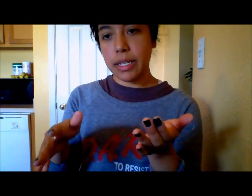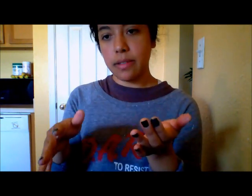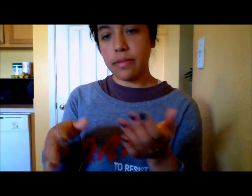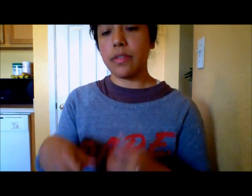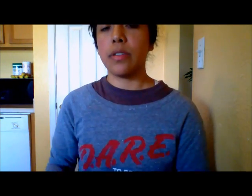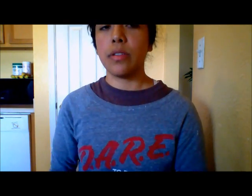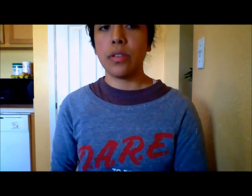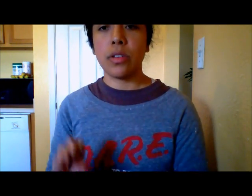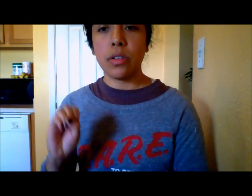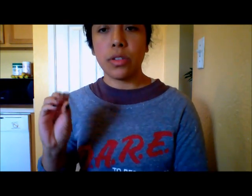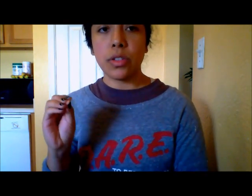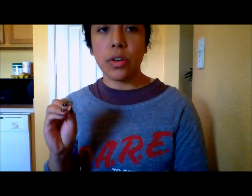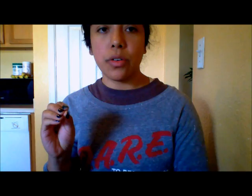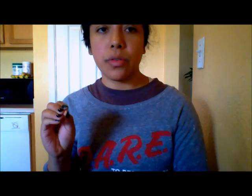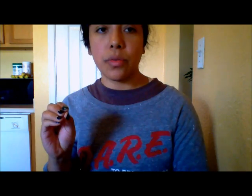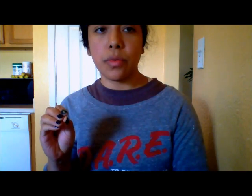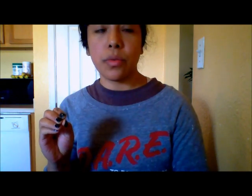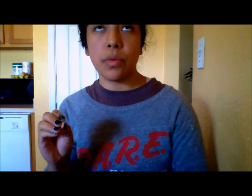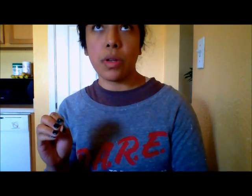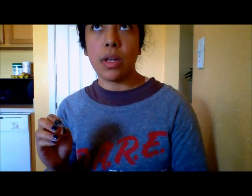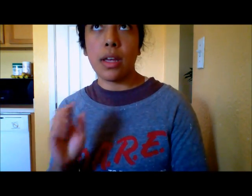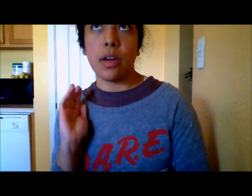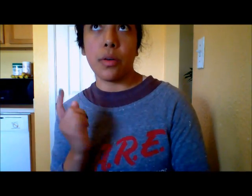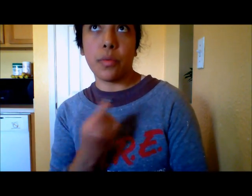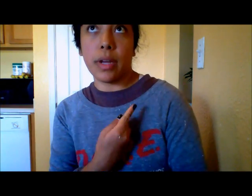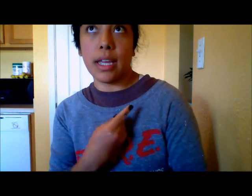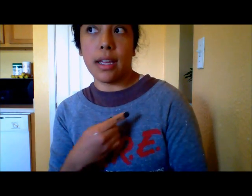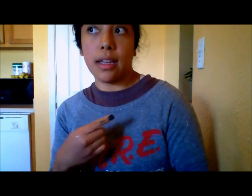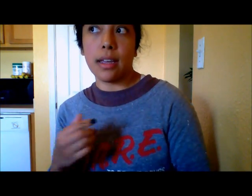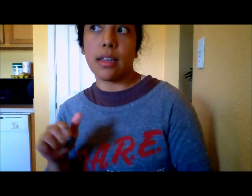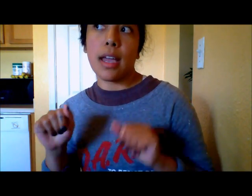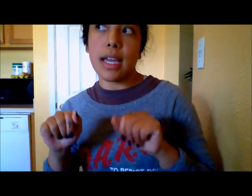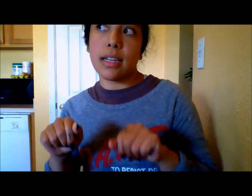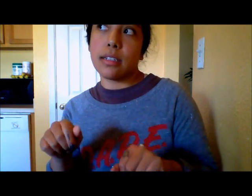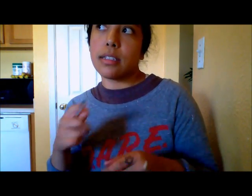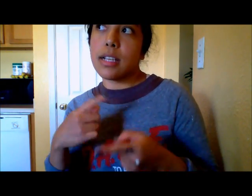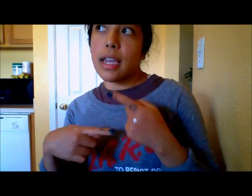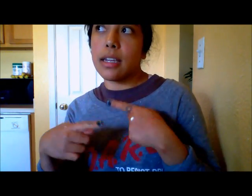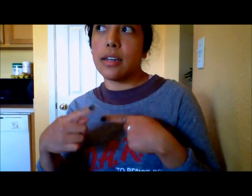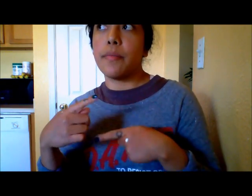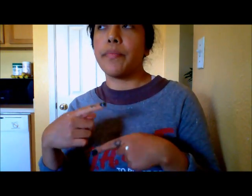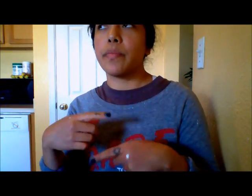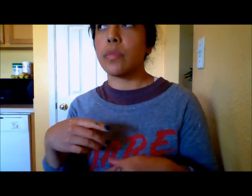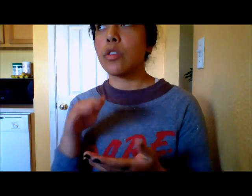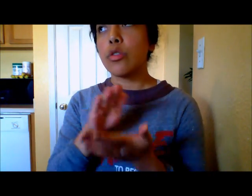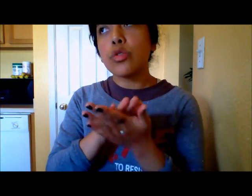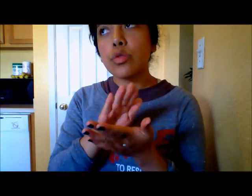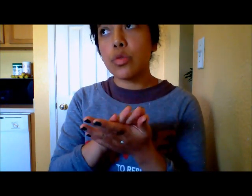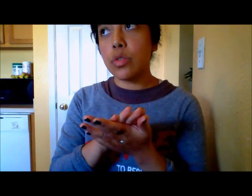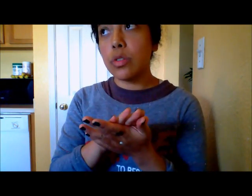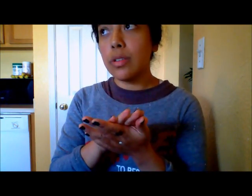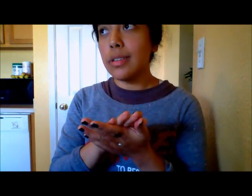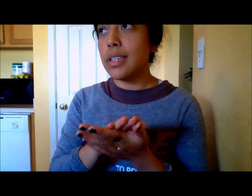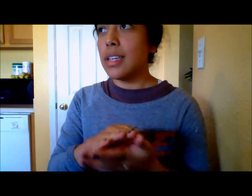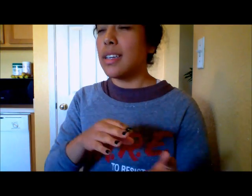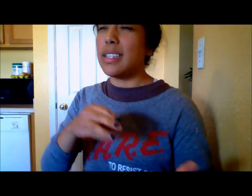Expensive. So we can sign school